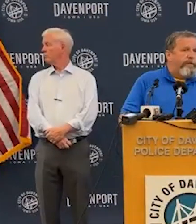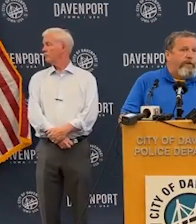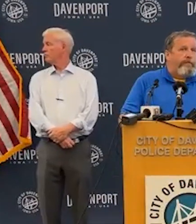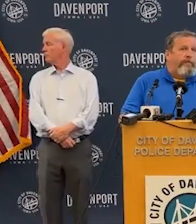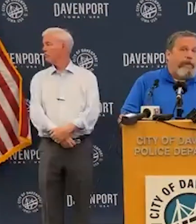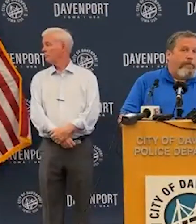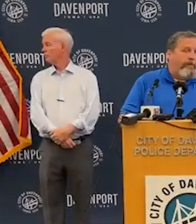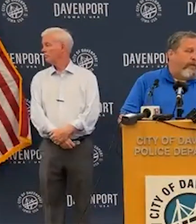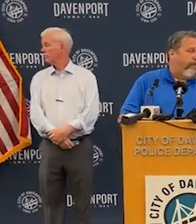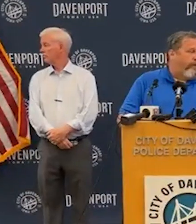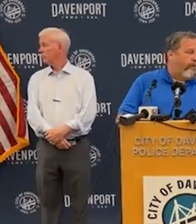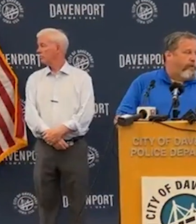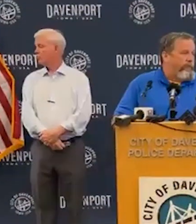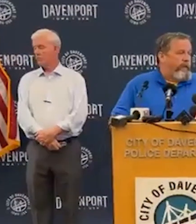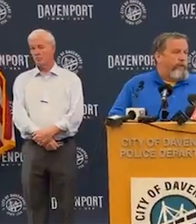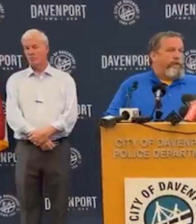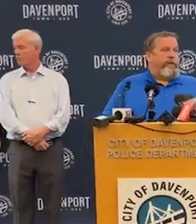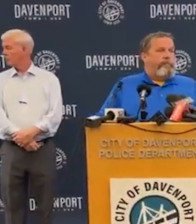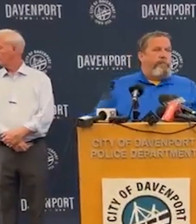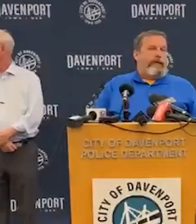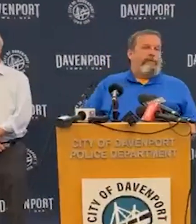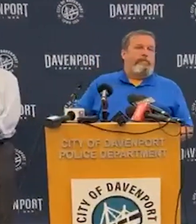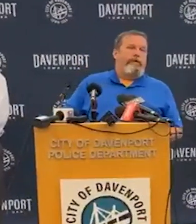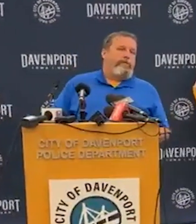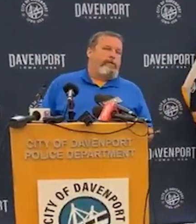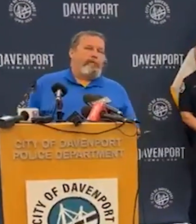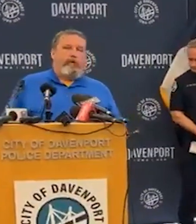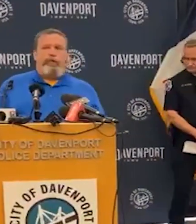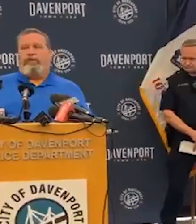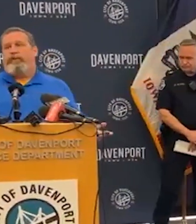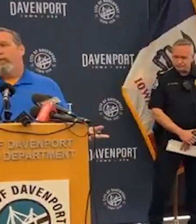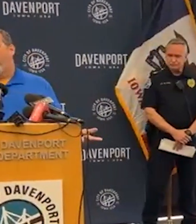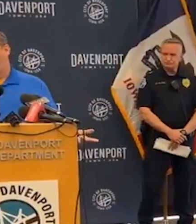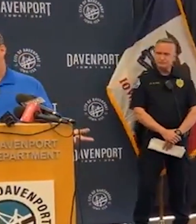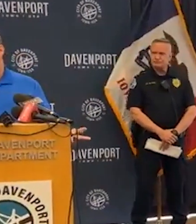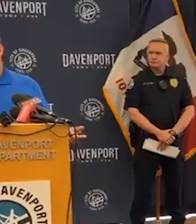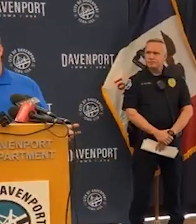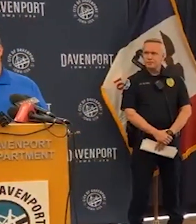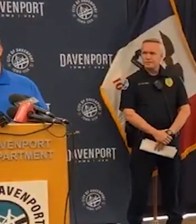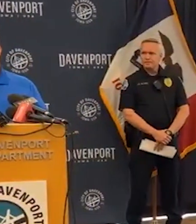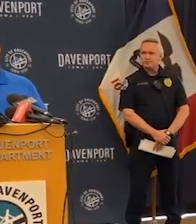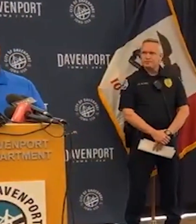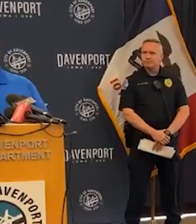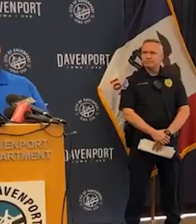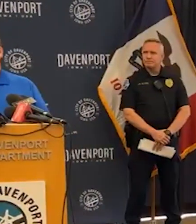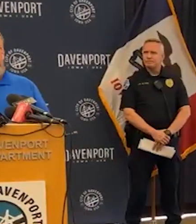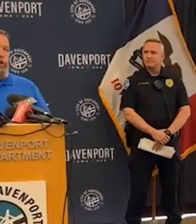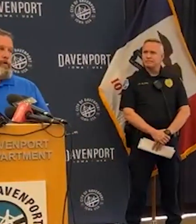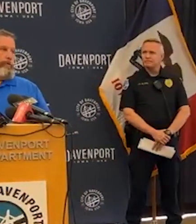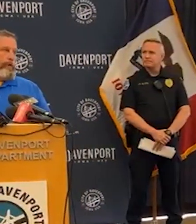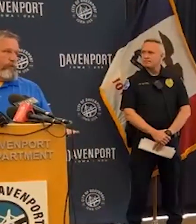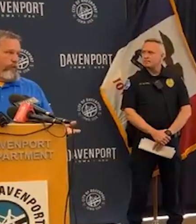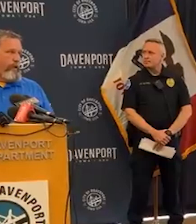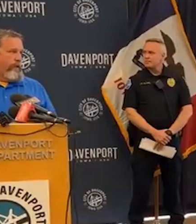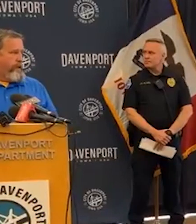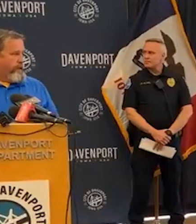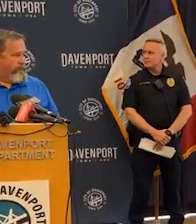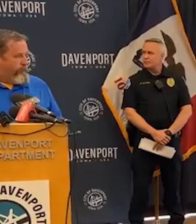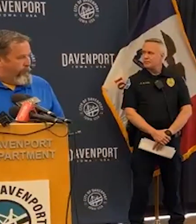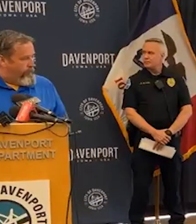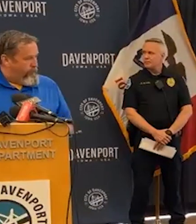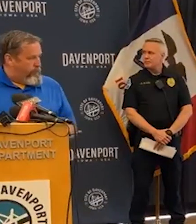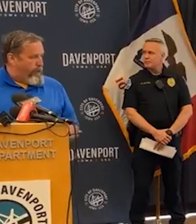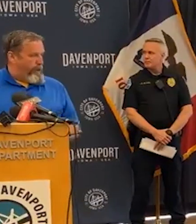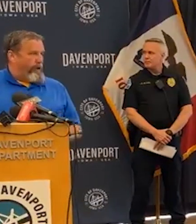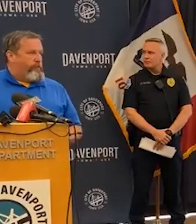never failed, it was that it was incomplete. So basically the work was still in progress. They just started the repair work, the work was continued to be